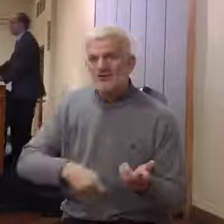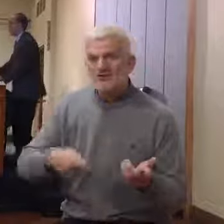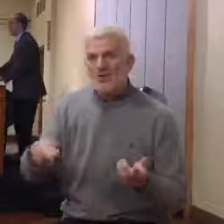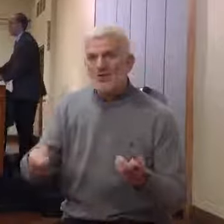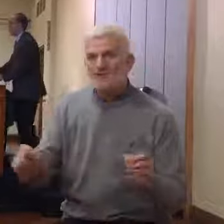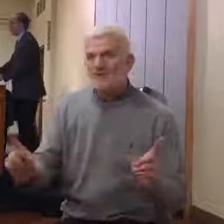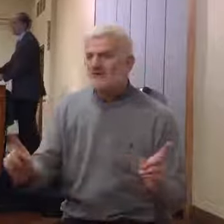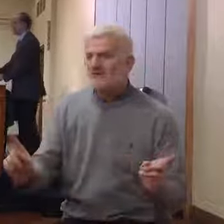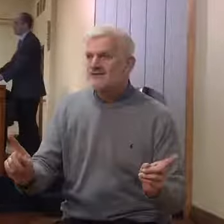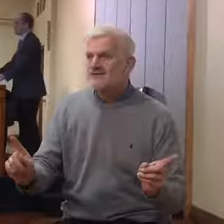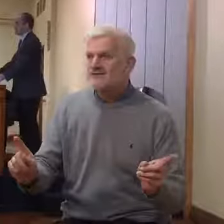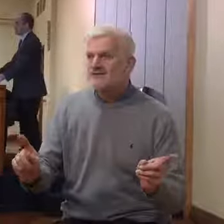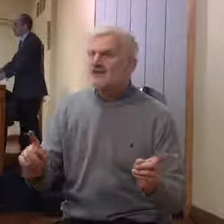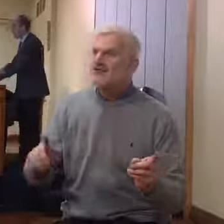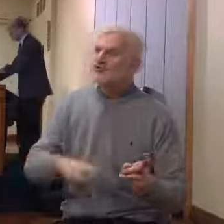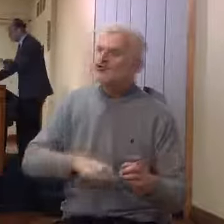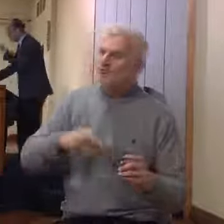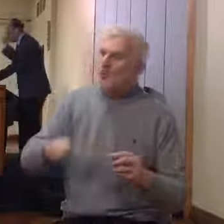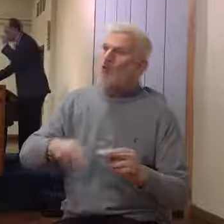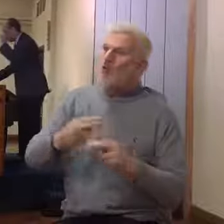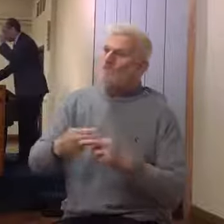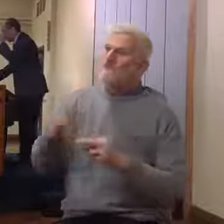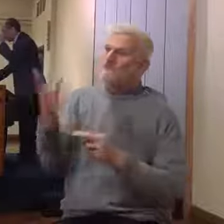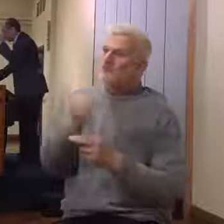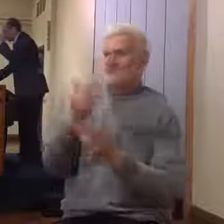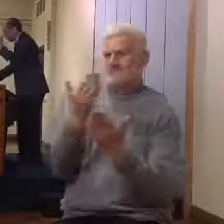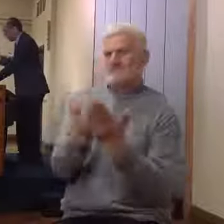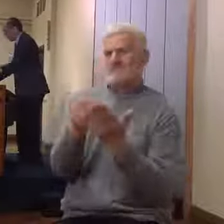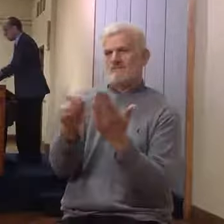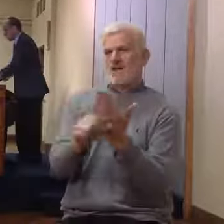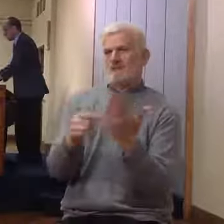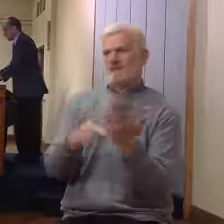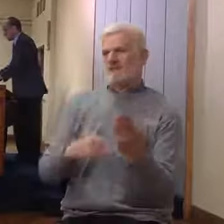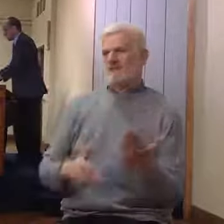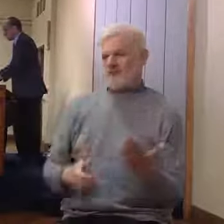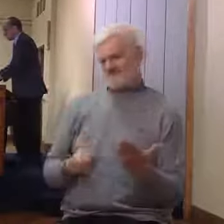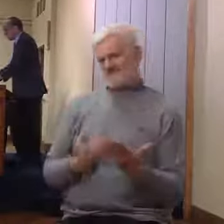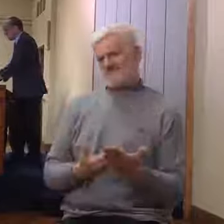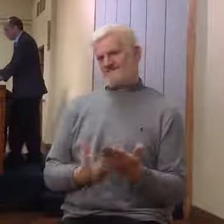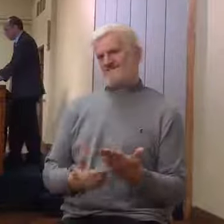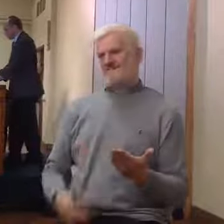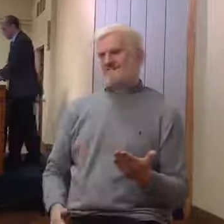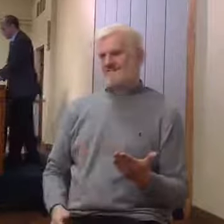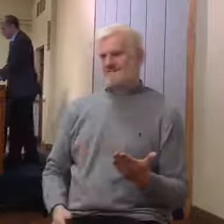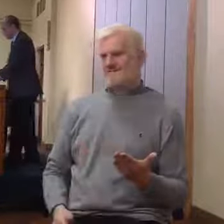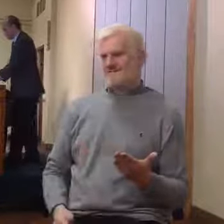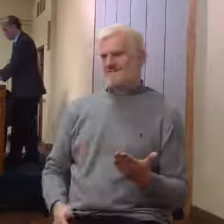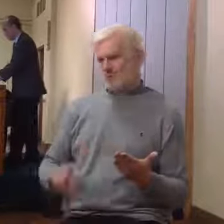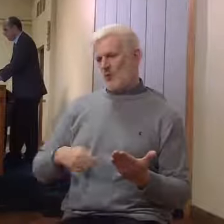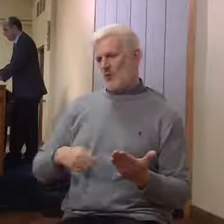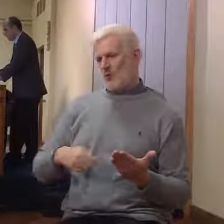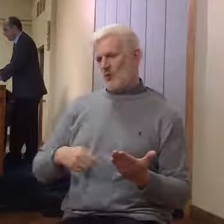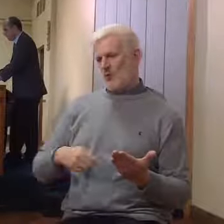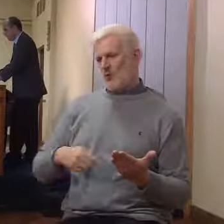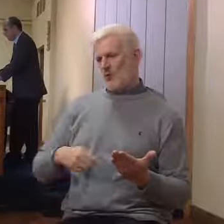not anything kind. But I must proceed. Look at what Peter says. The second